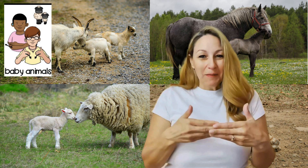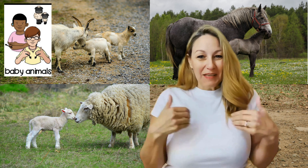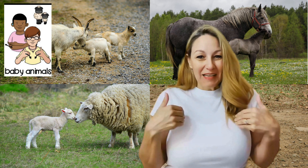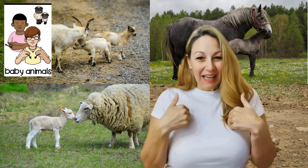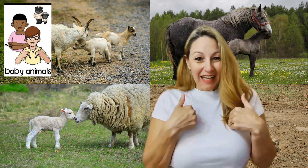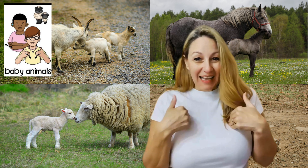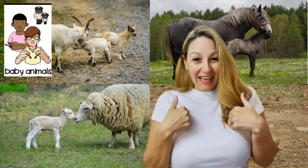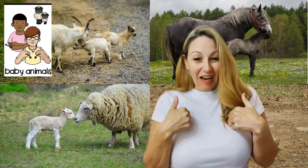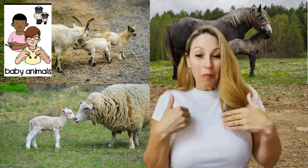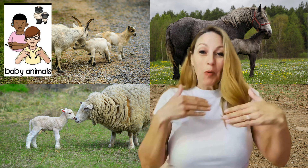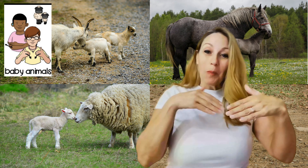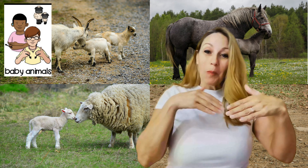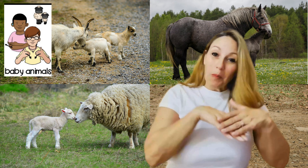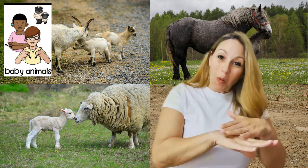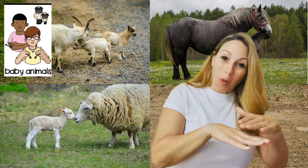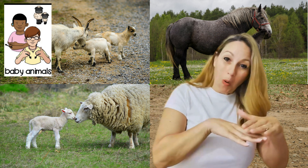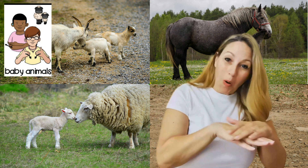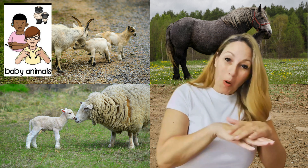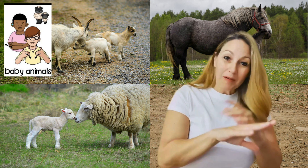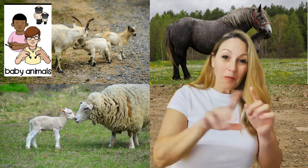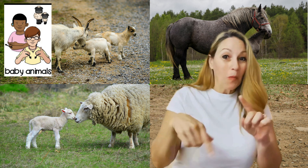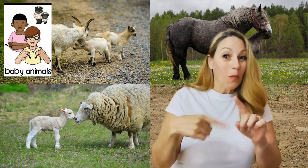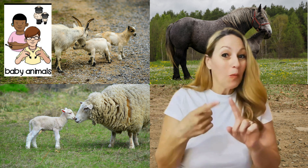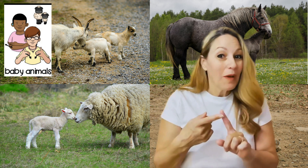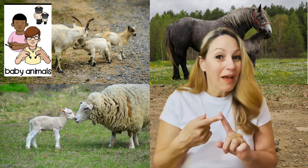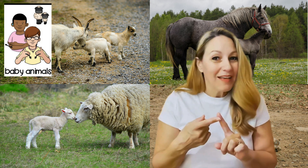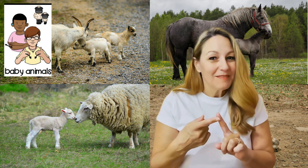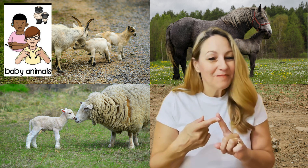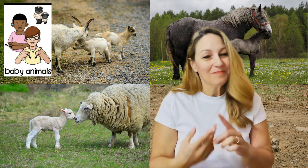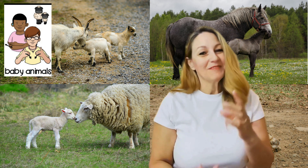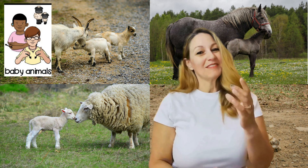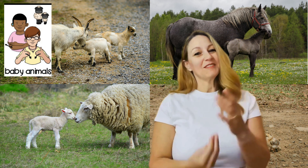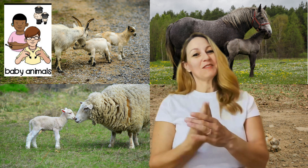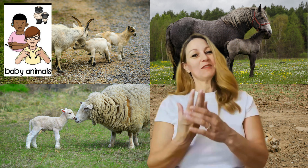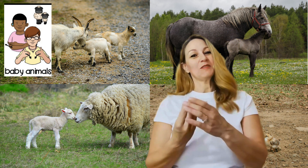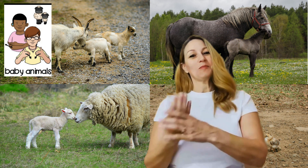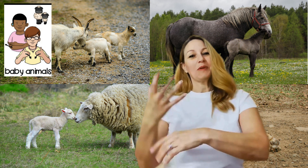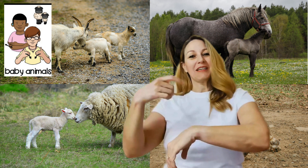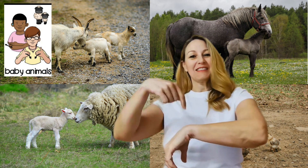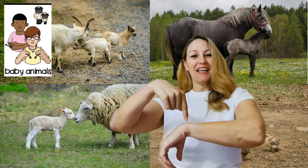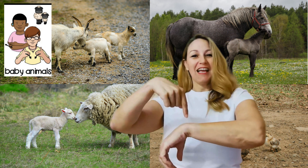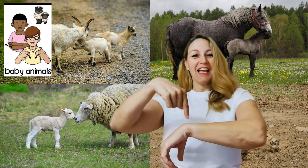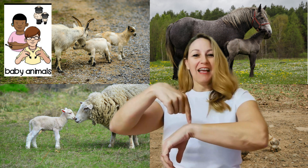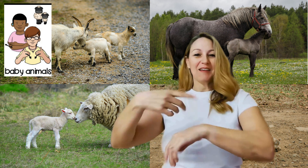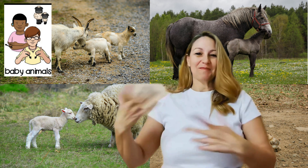Many baby animals are born in the springtime.